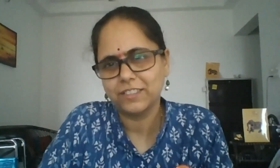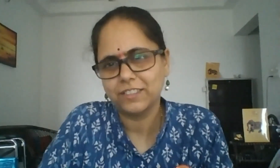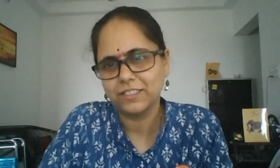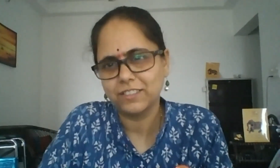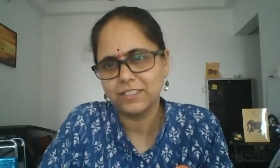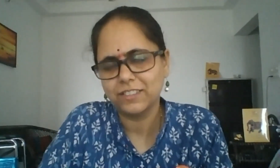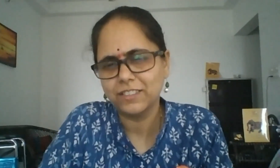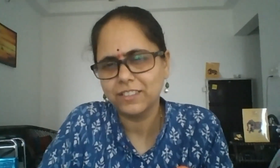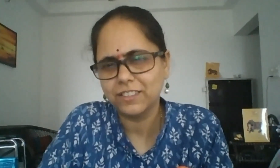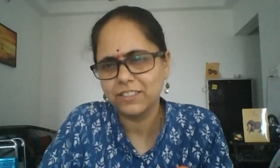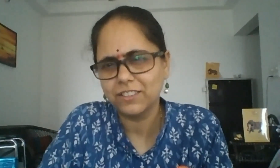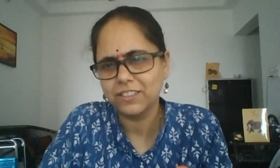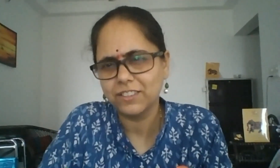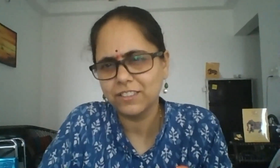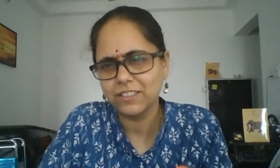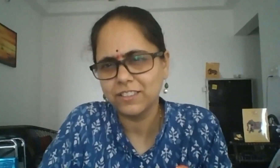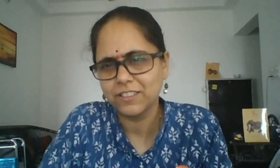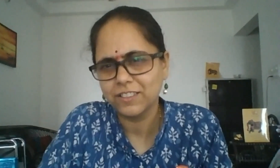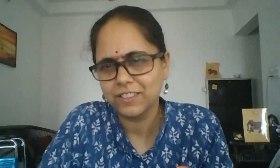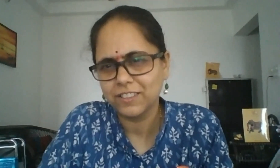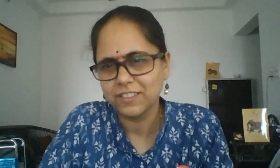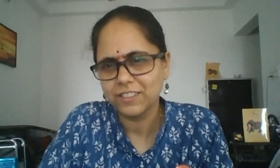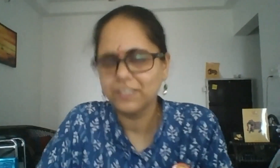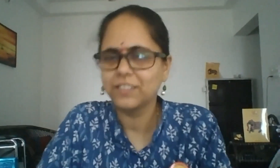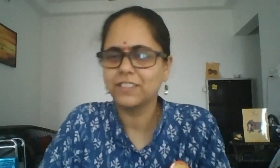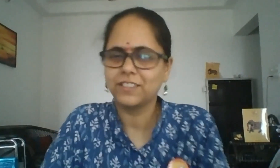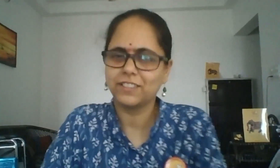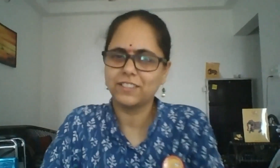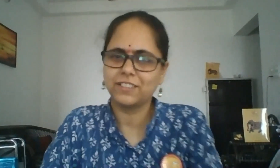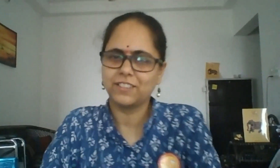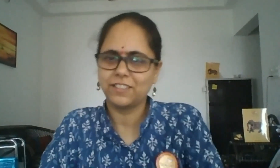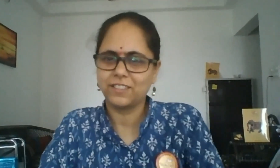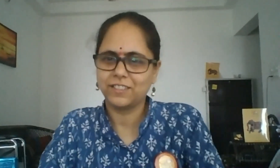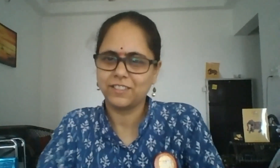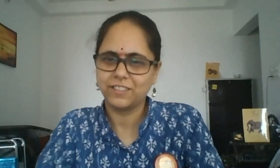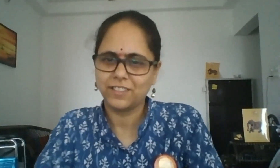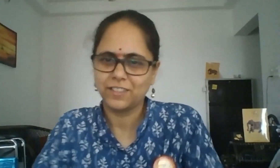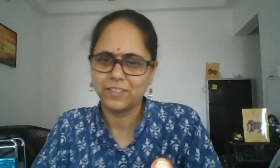Guys, any other questions? Please raise your hands or you can type.